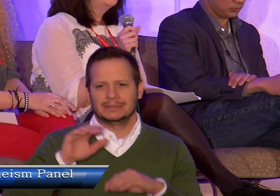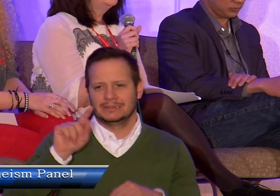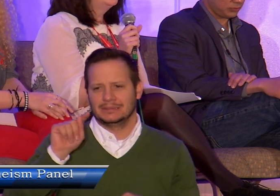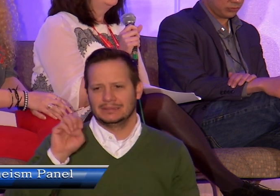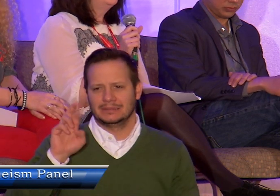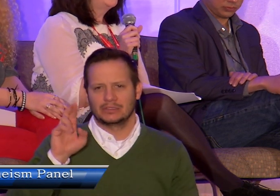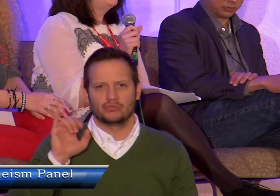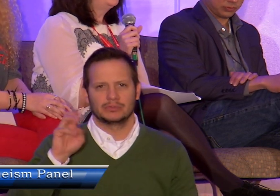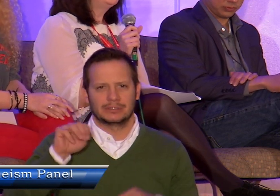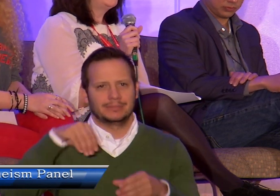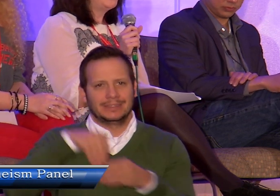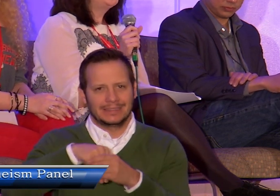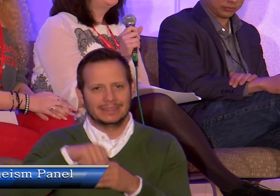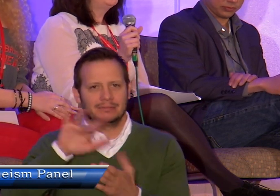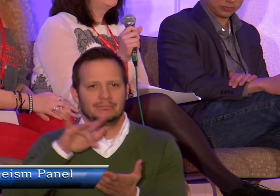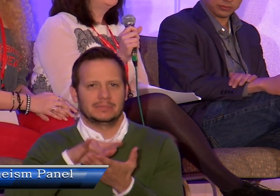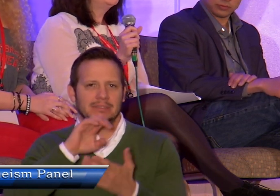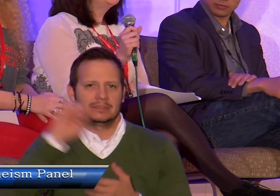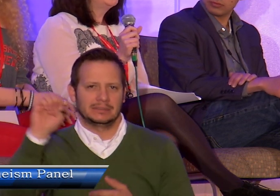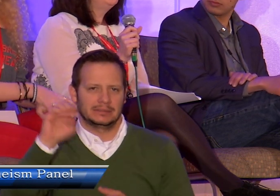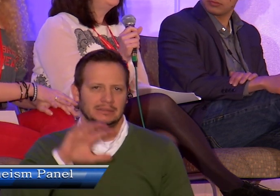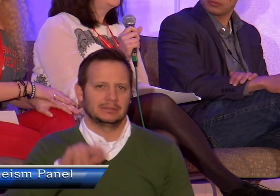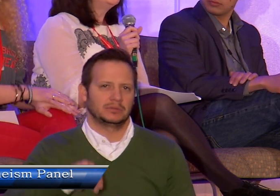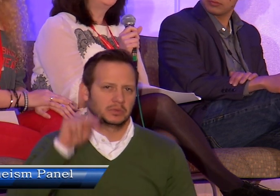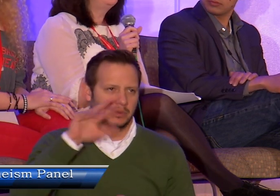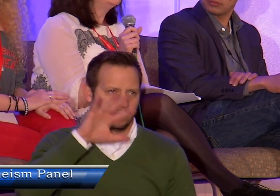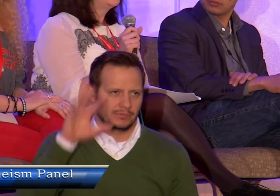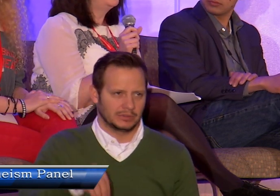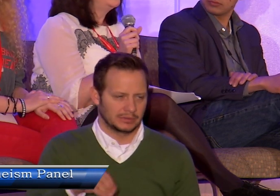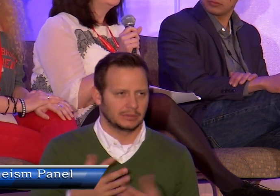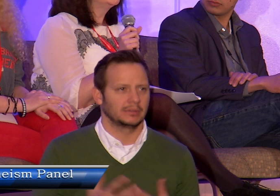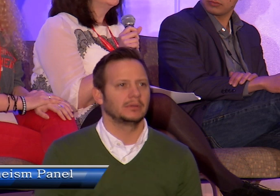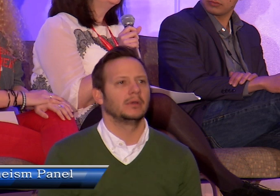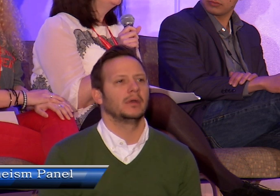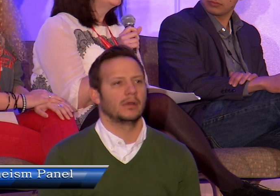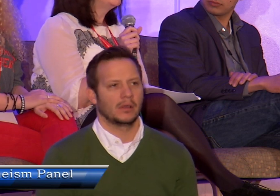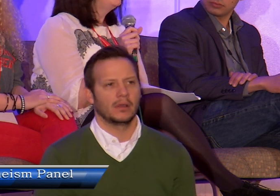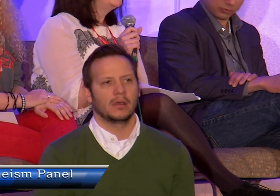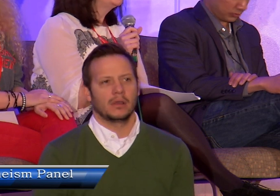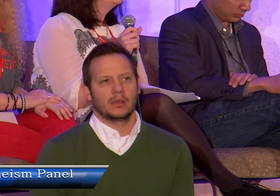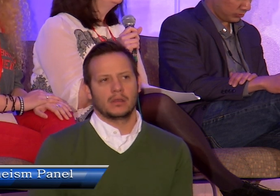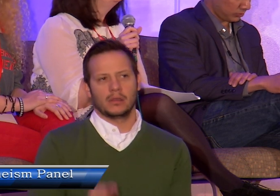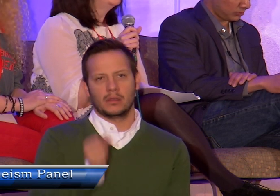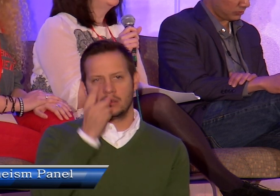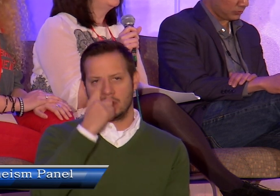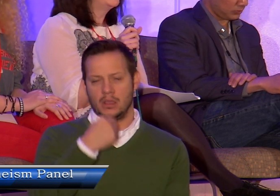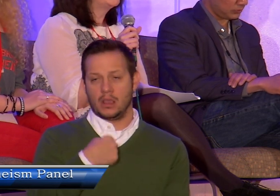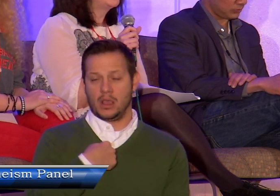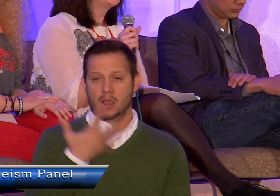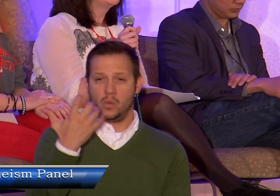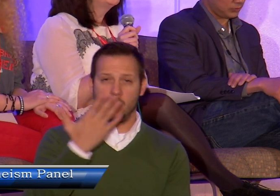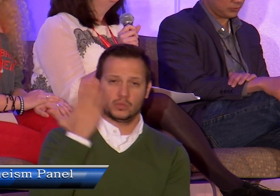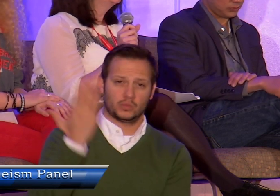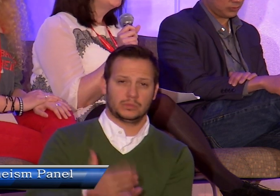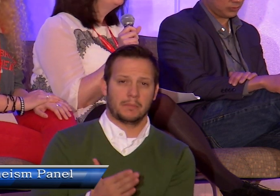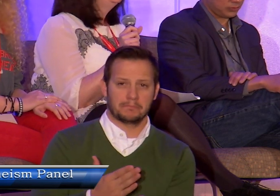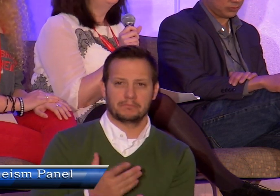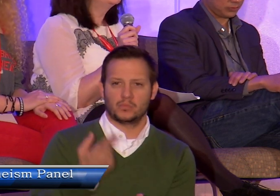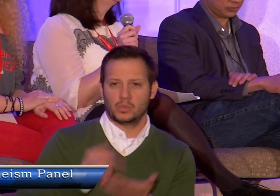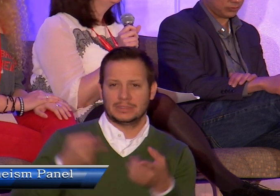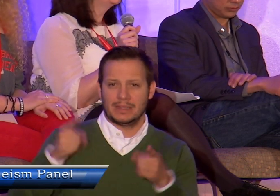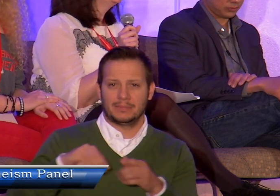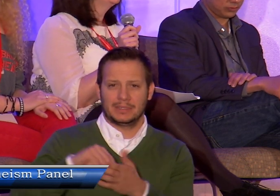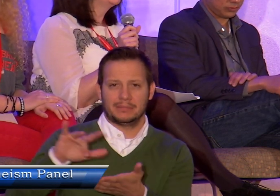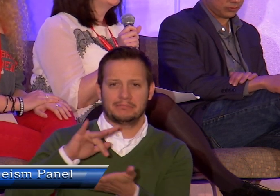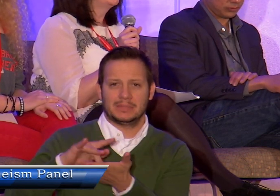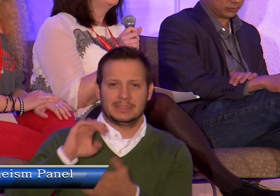Africa. I want an end to the Iranian regime, but I definitely don't want a U.S. invasion or even economic sanctions, because to me they